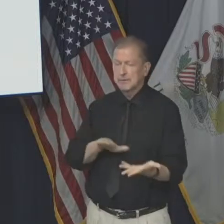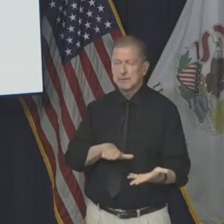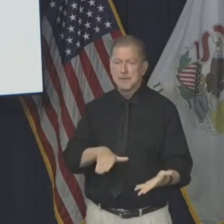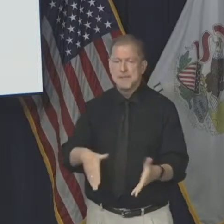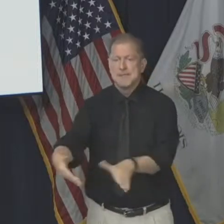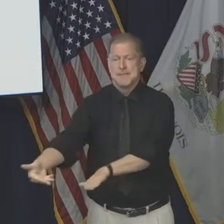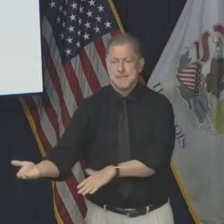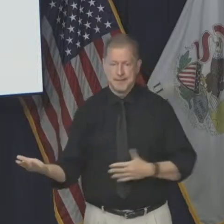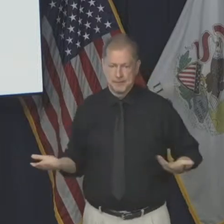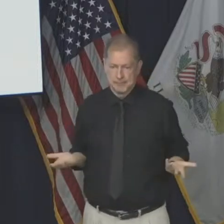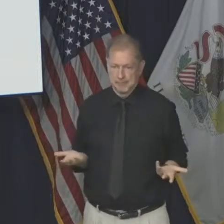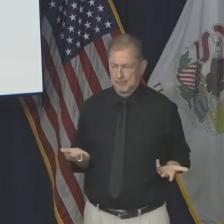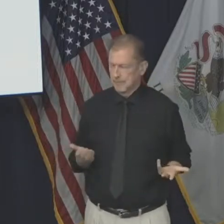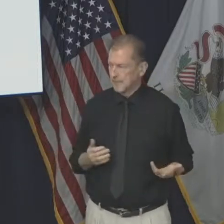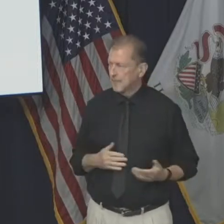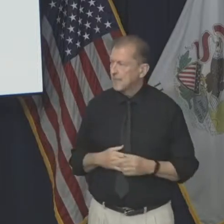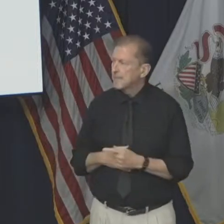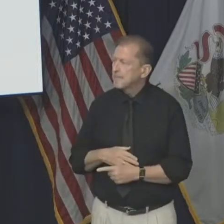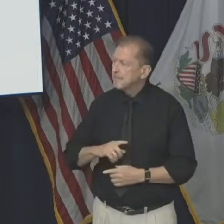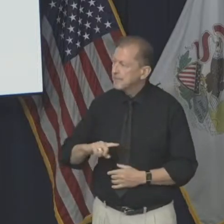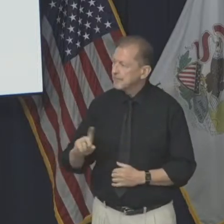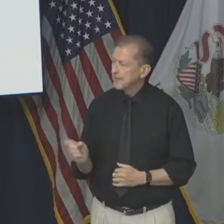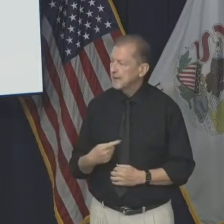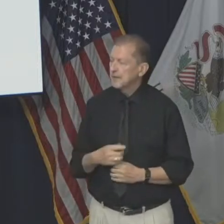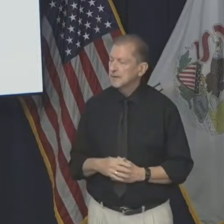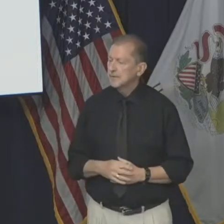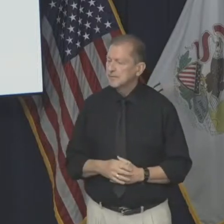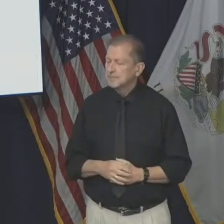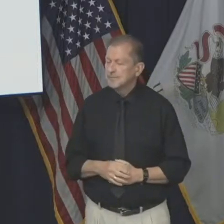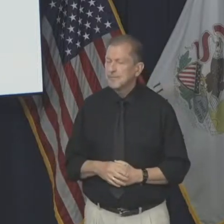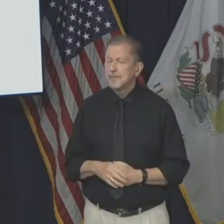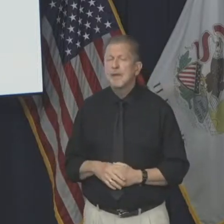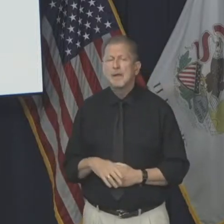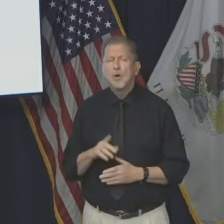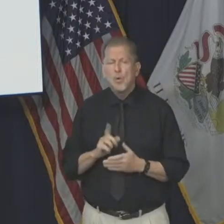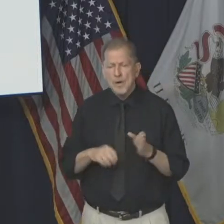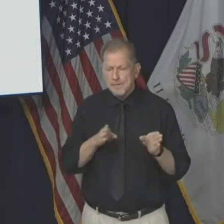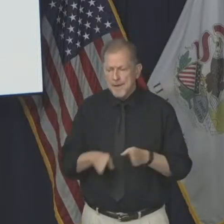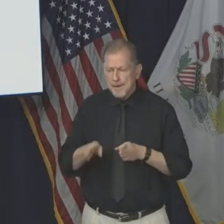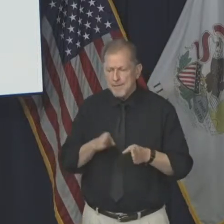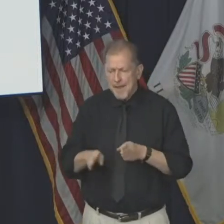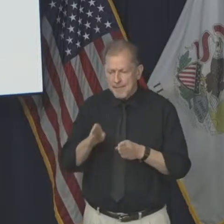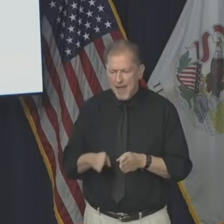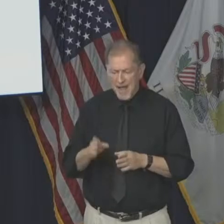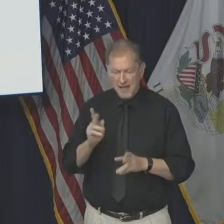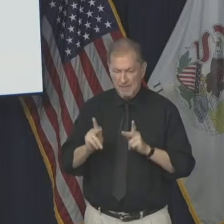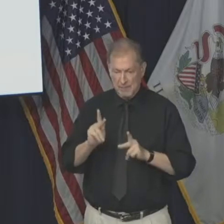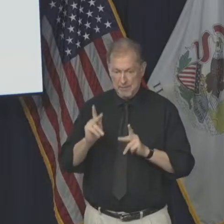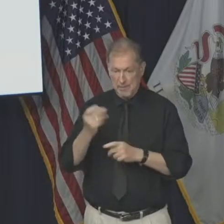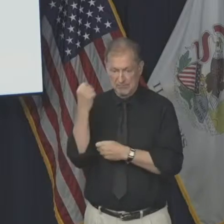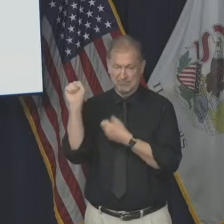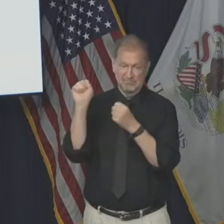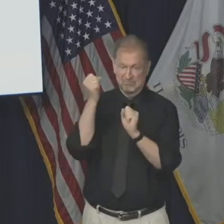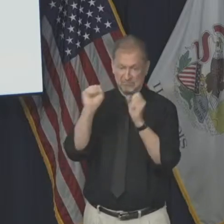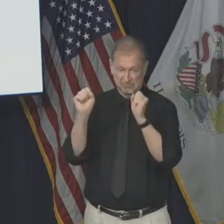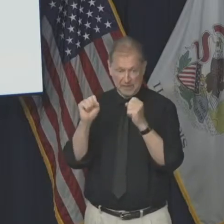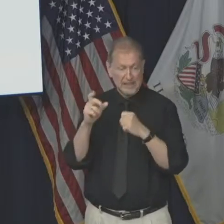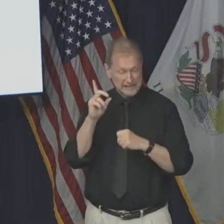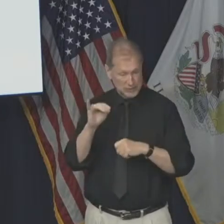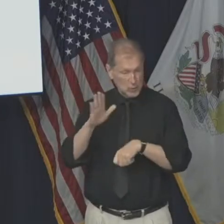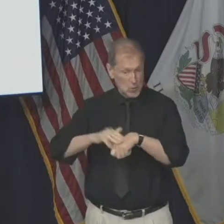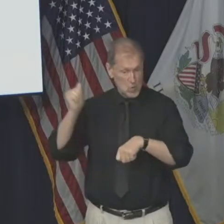hospital. Shruti Bloomberg is asking what public safety precautions are underway in Illinois for the election. Has the Illinois National Guard been